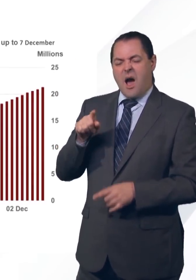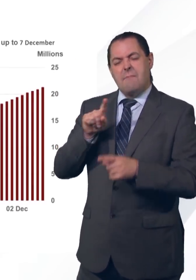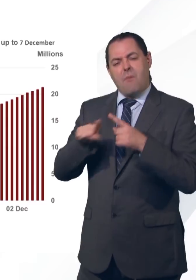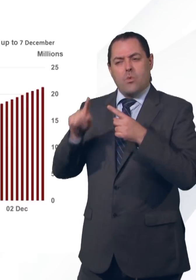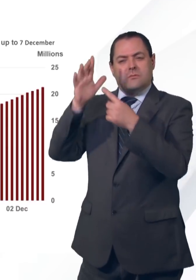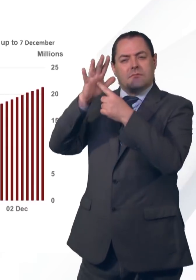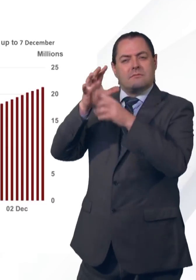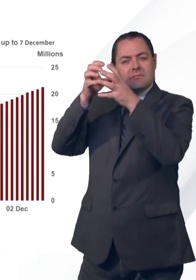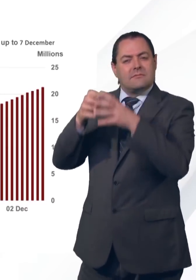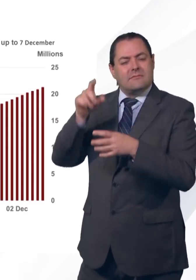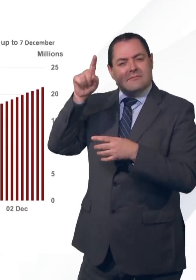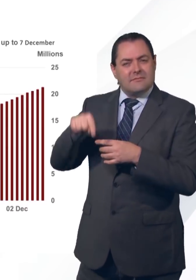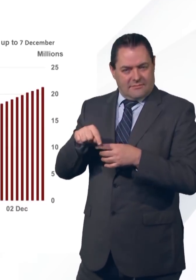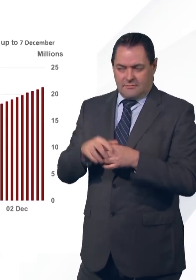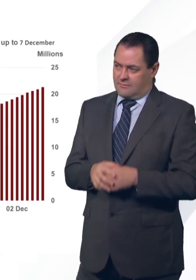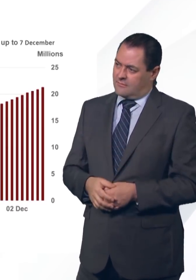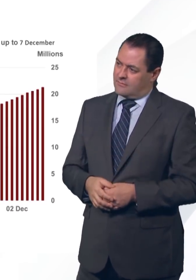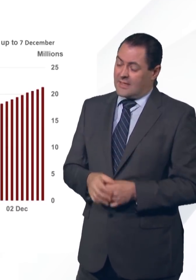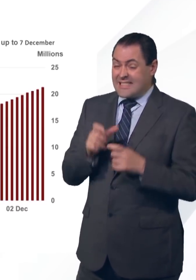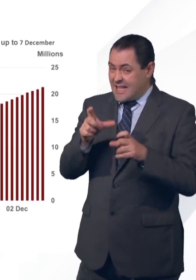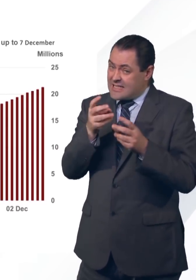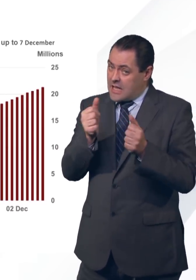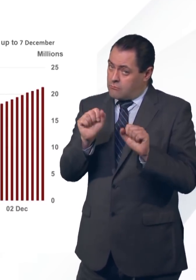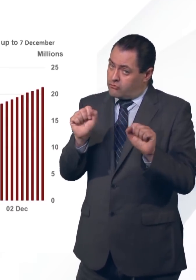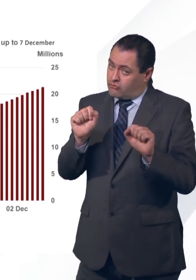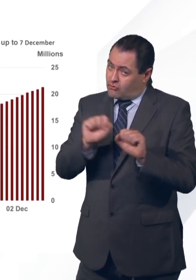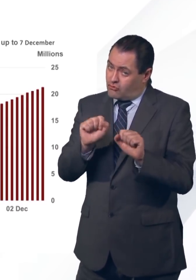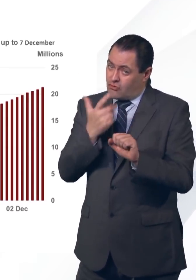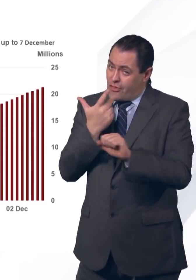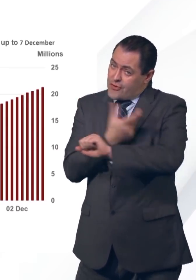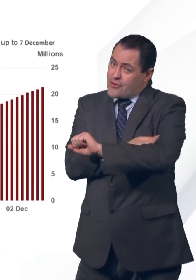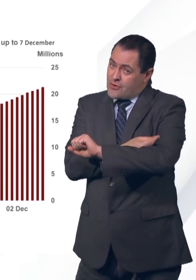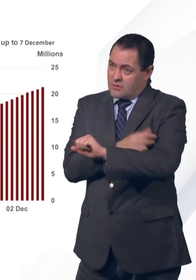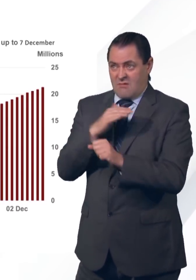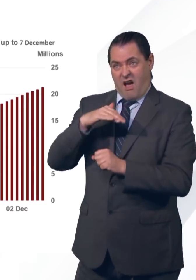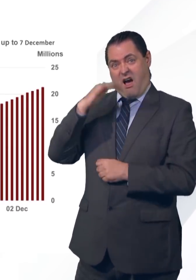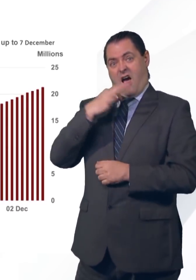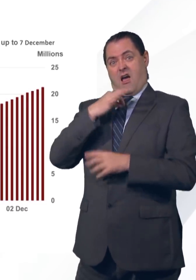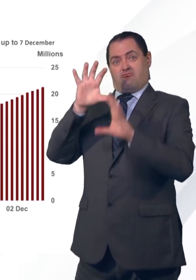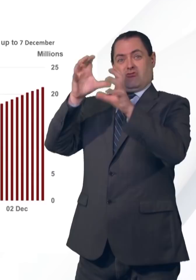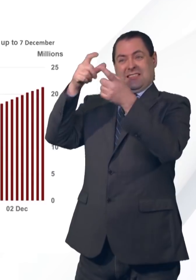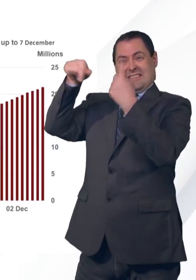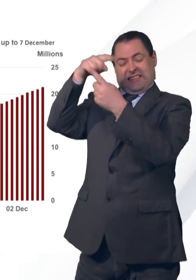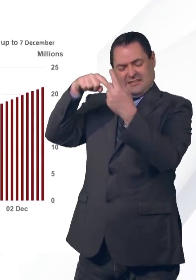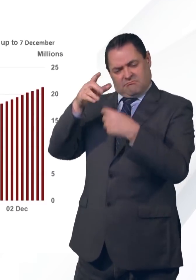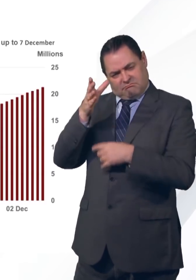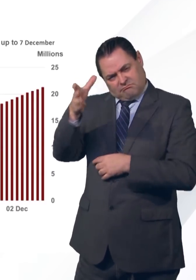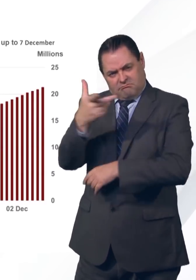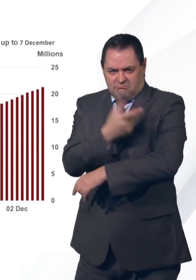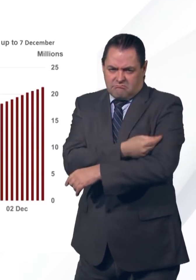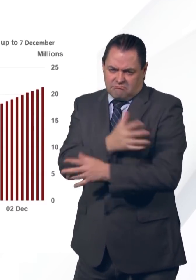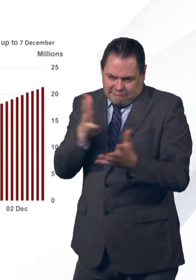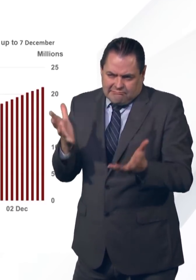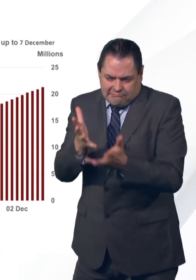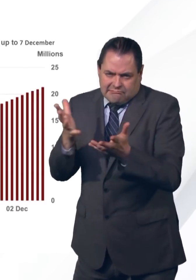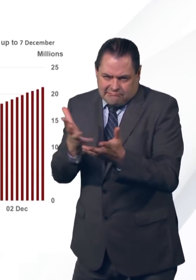vulnerable third. But there's still people who are in higher risk groups who have not been boosted. And of course, we have to